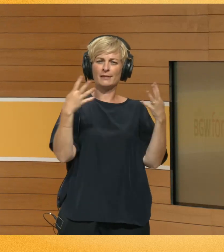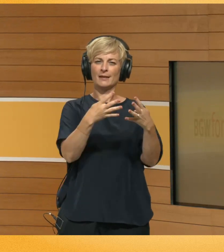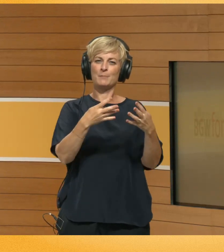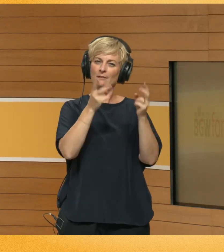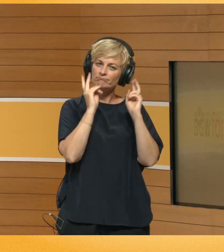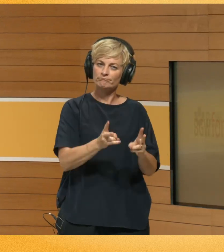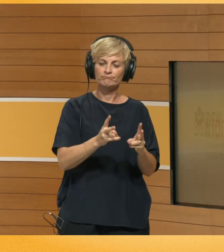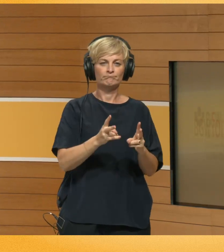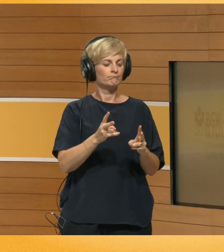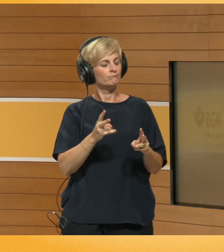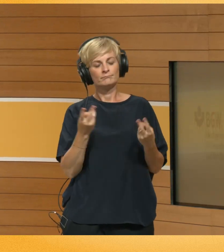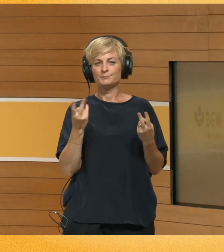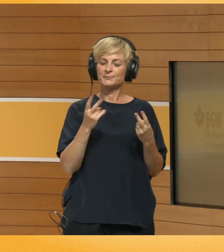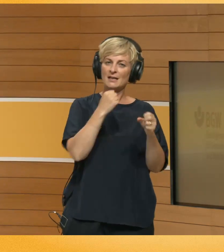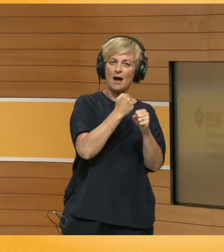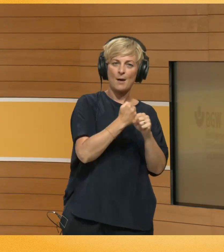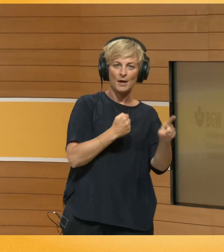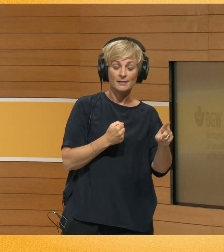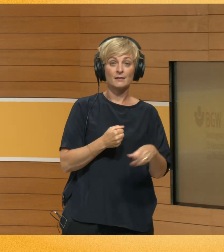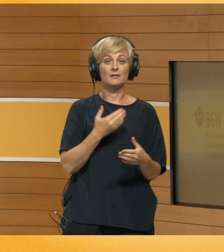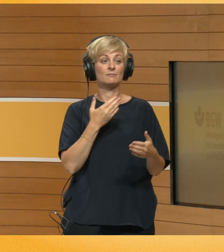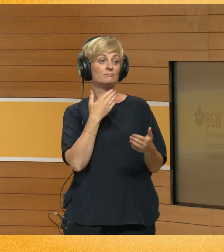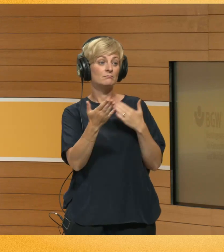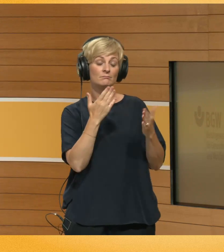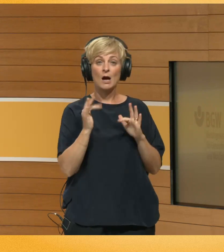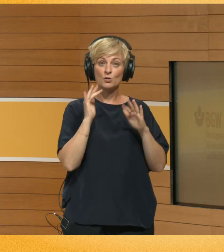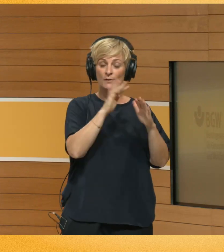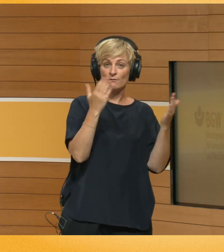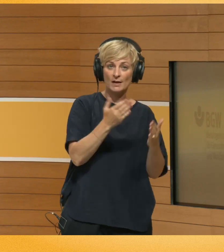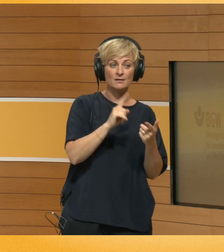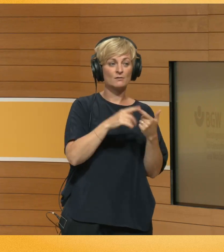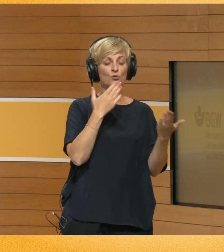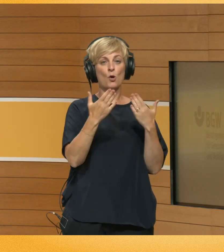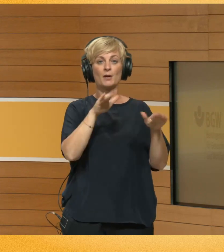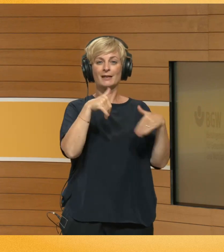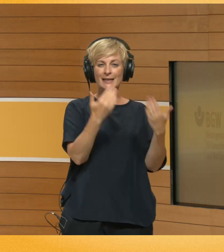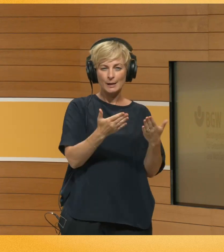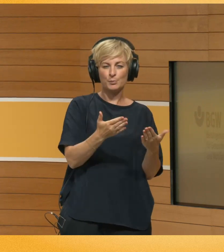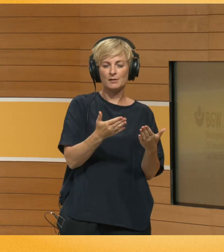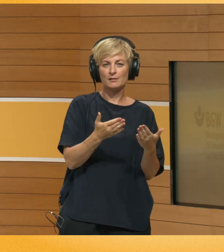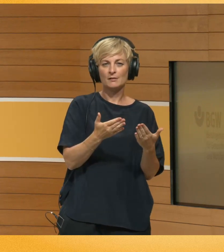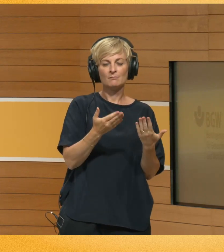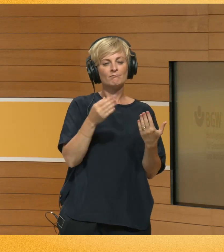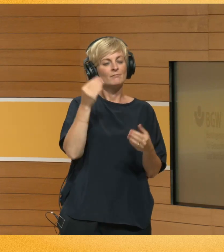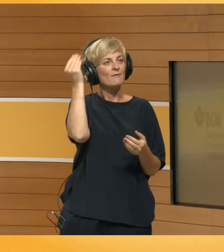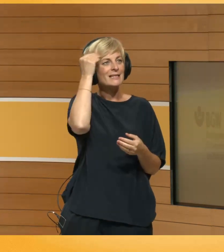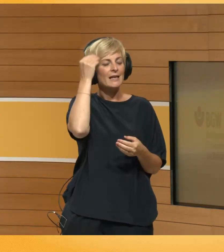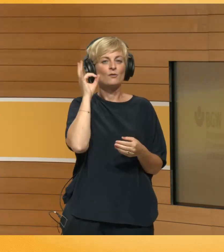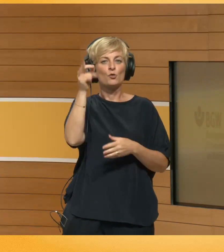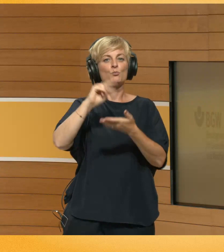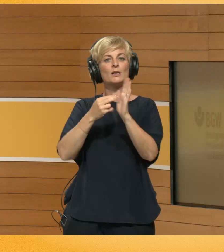policy in the build-up of our primary healthcare system, or building health systems towards